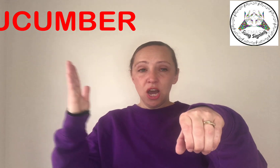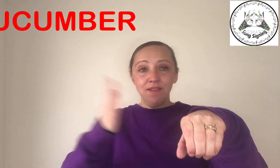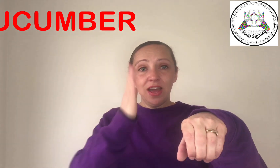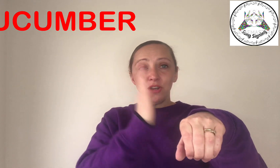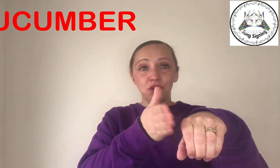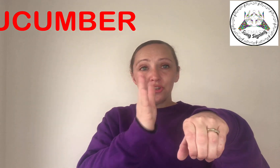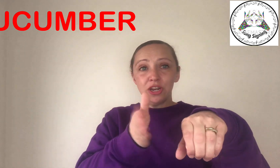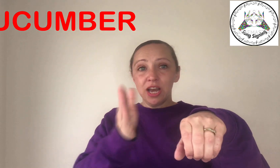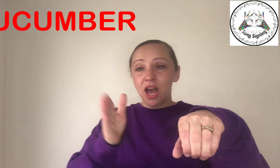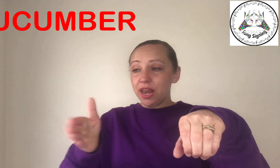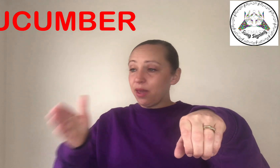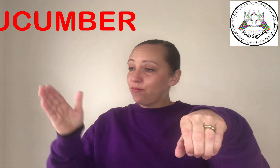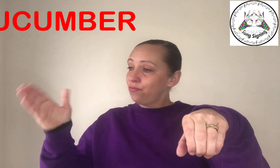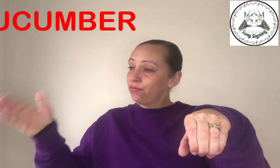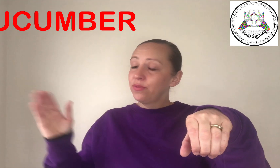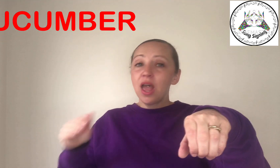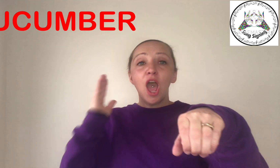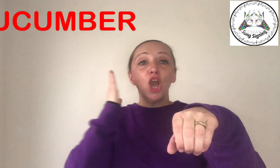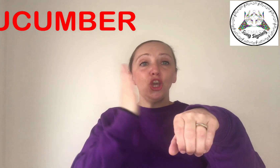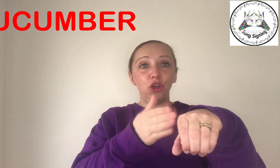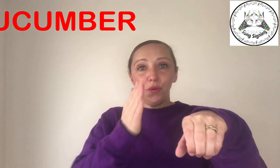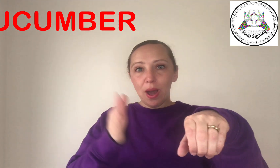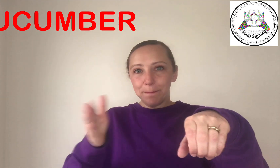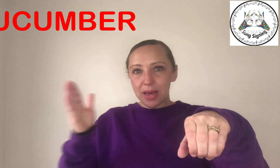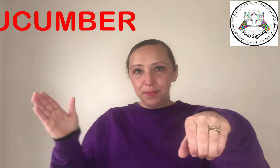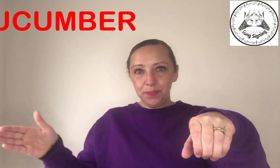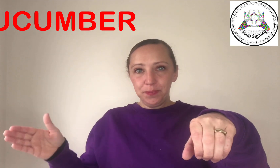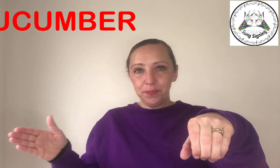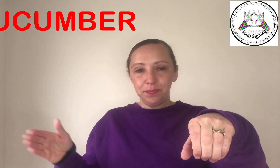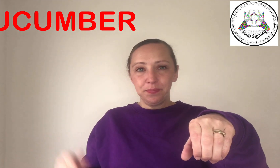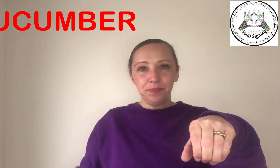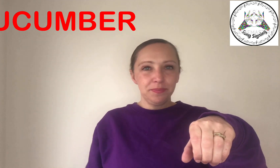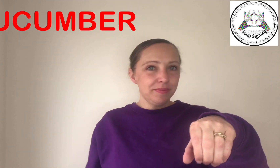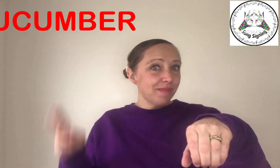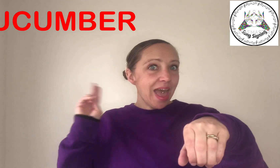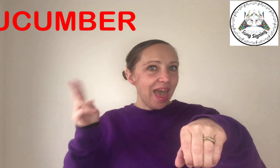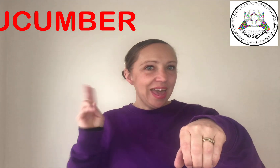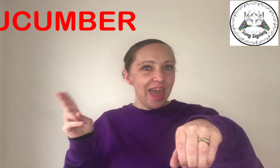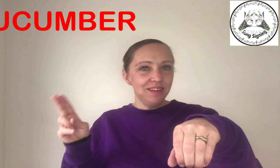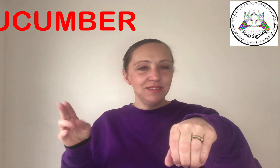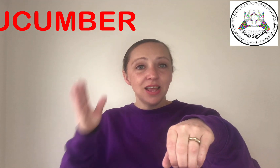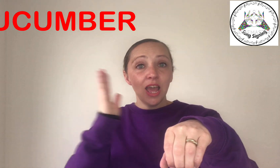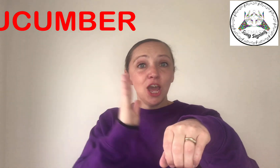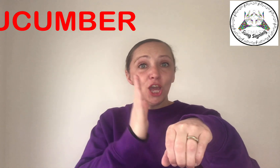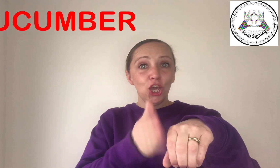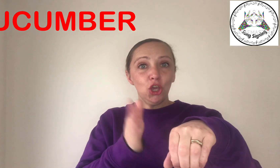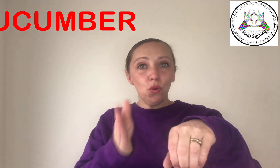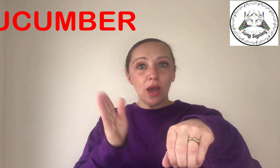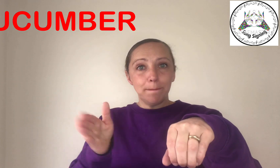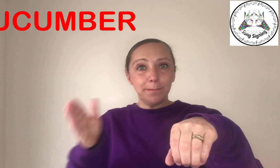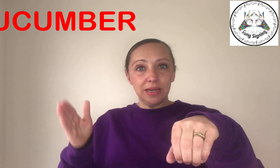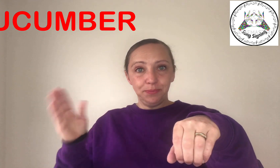knife and you're just gonna cut it. Cucumber. Again, cucumber.